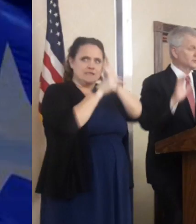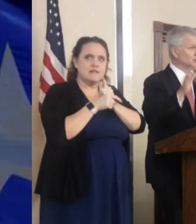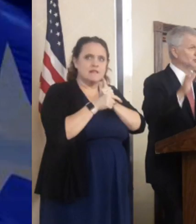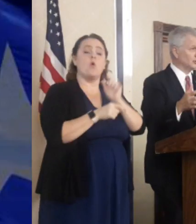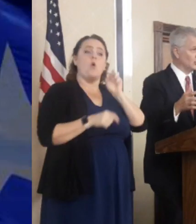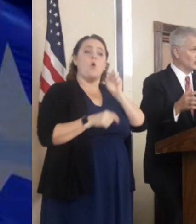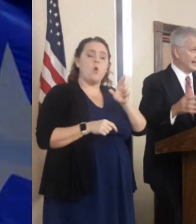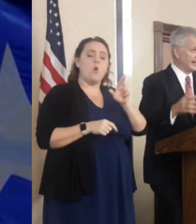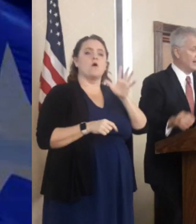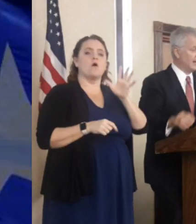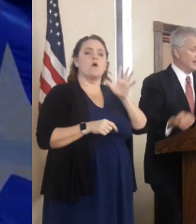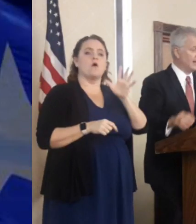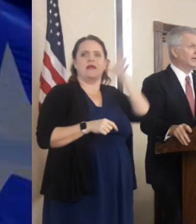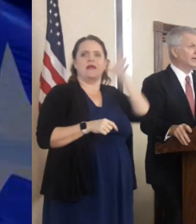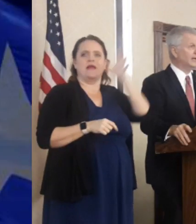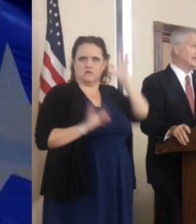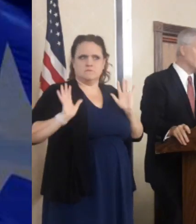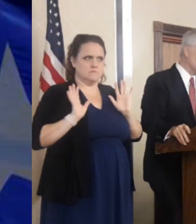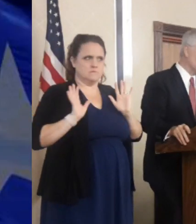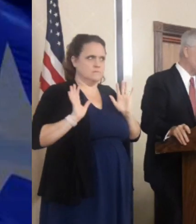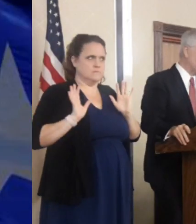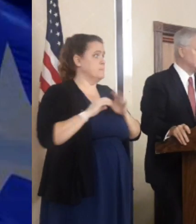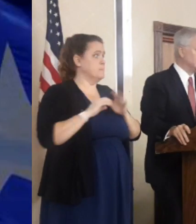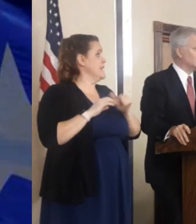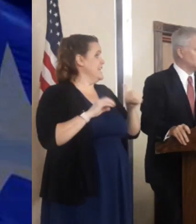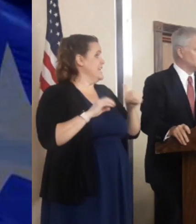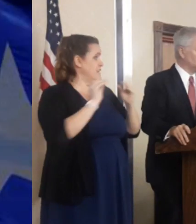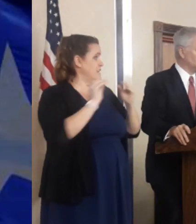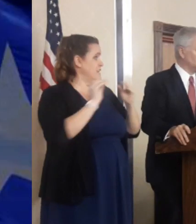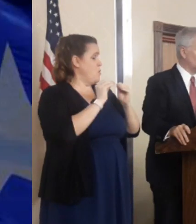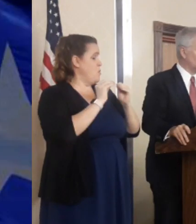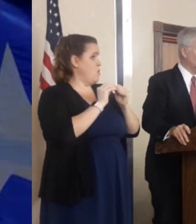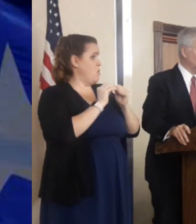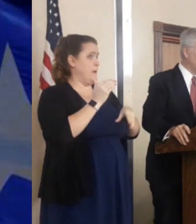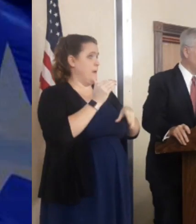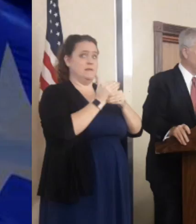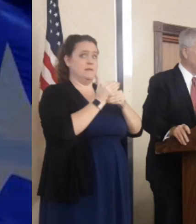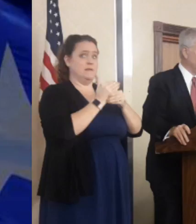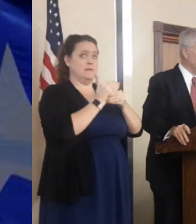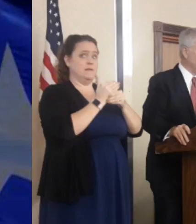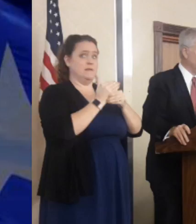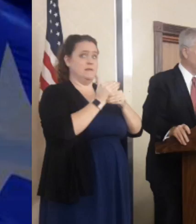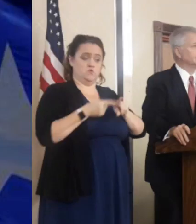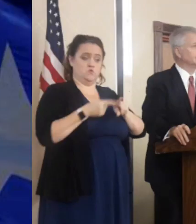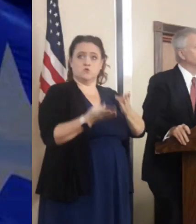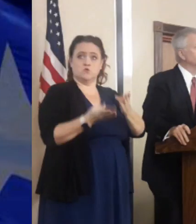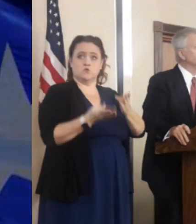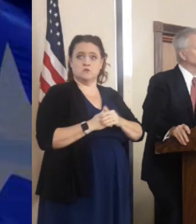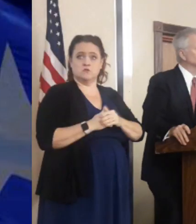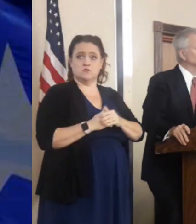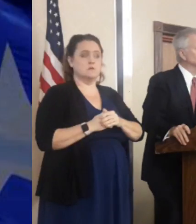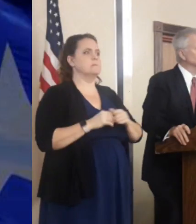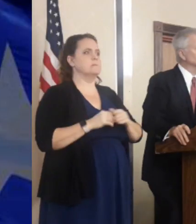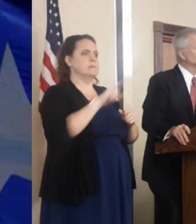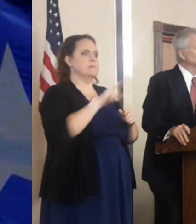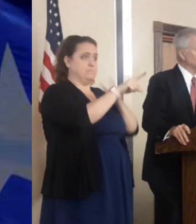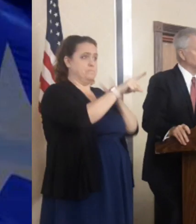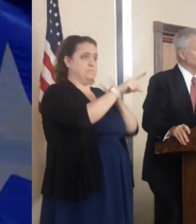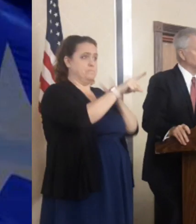on the floor right now. Any further amendments to the motion on the floor? I have a point of information.